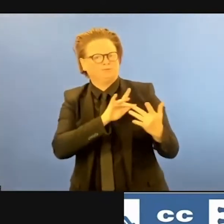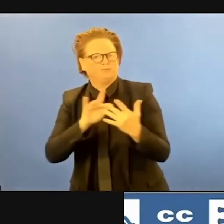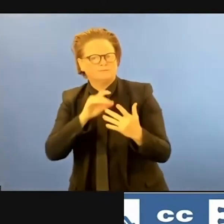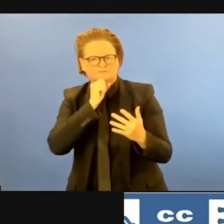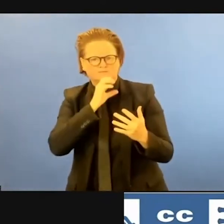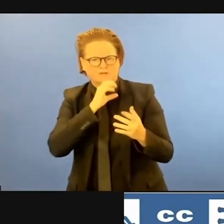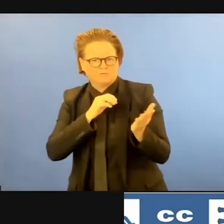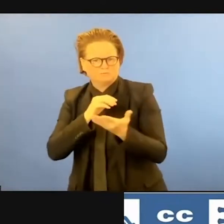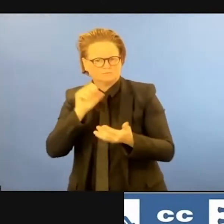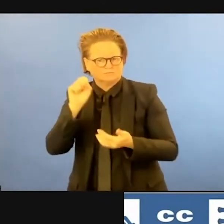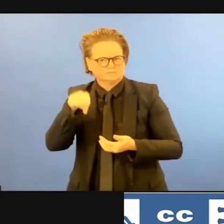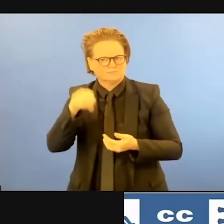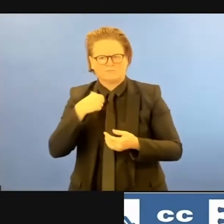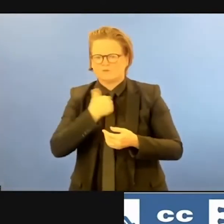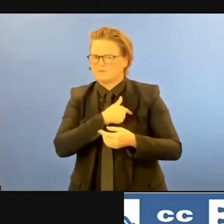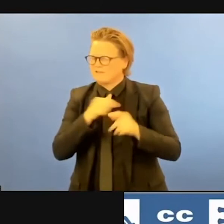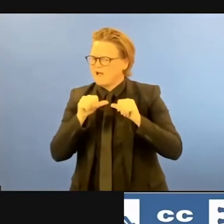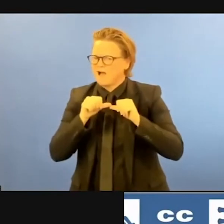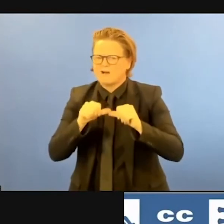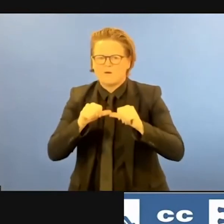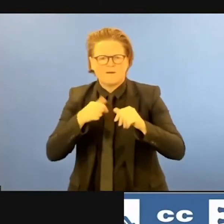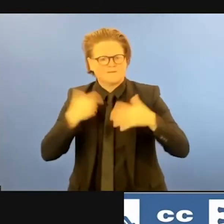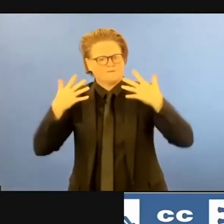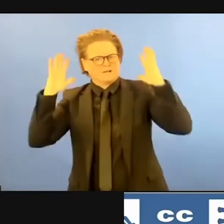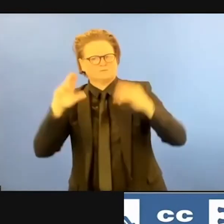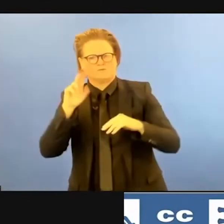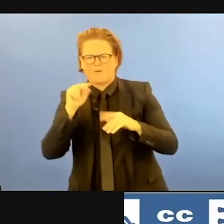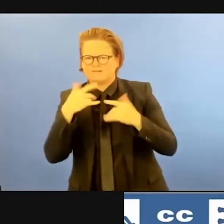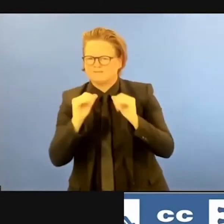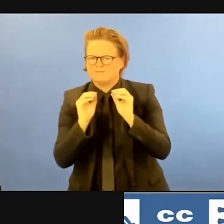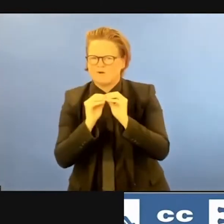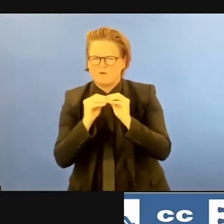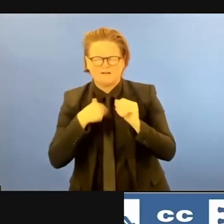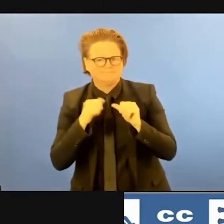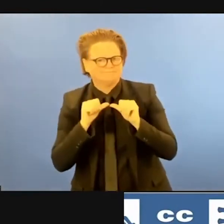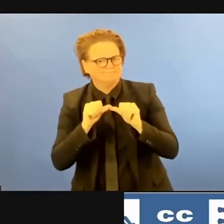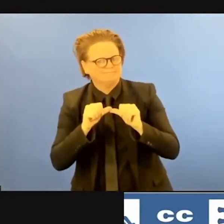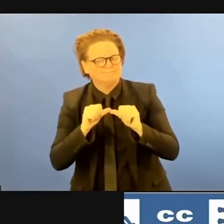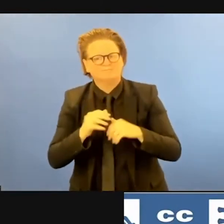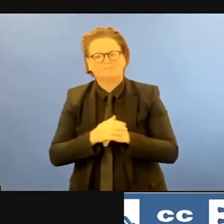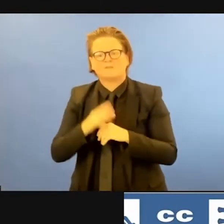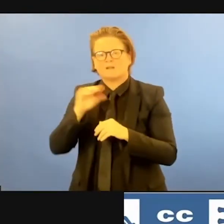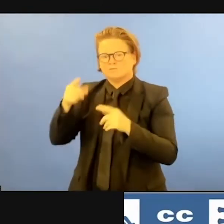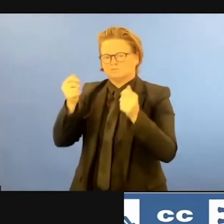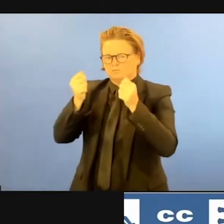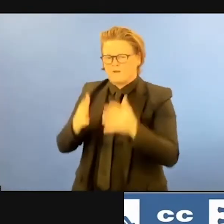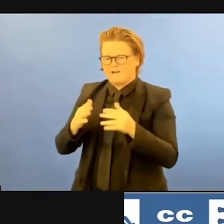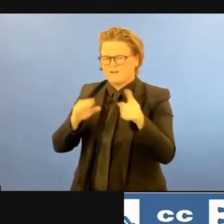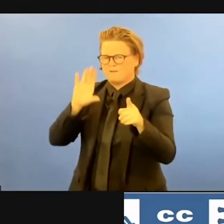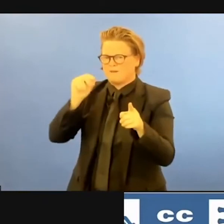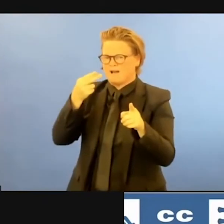ongoing process. I will say, I think Director Bond would agree with this, is all of this work really